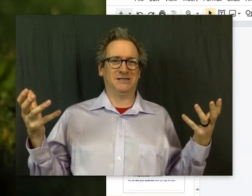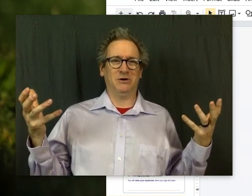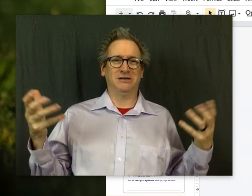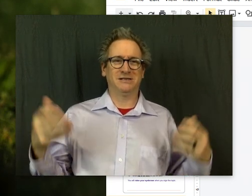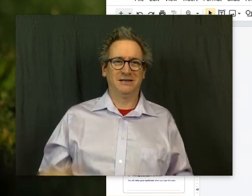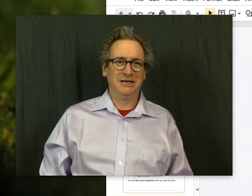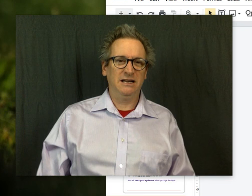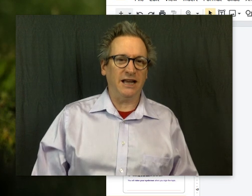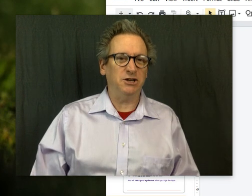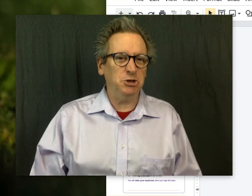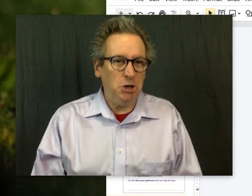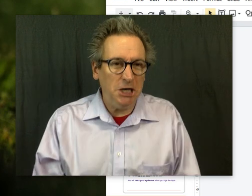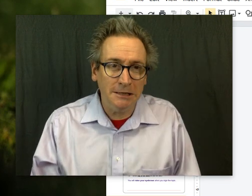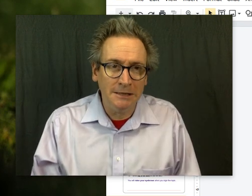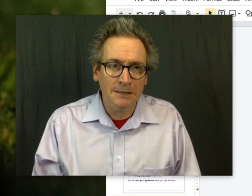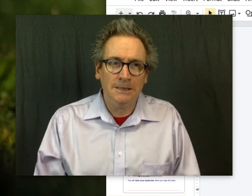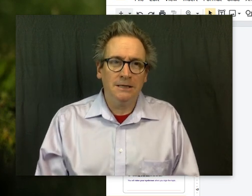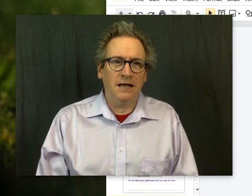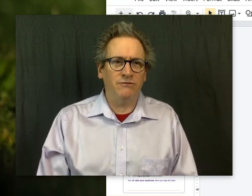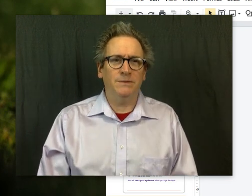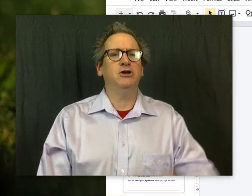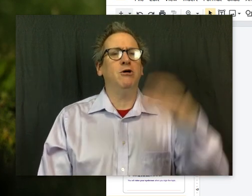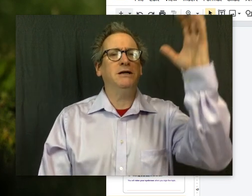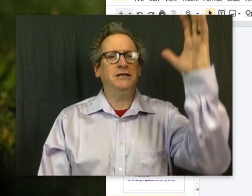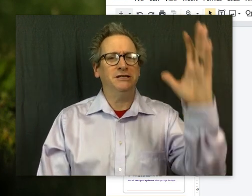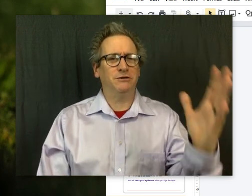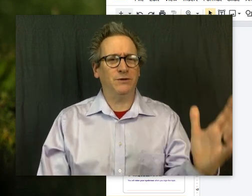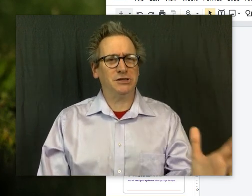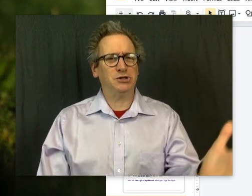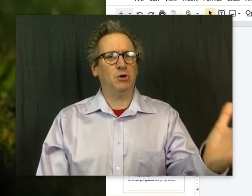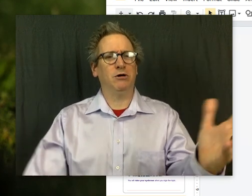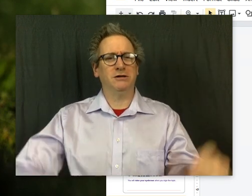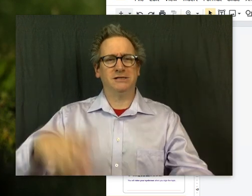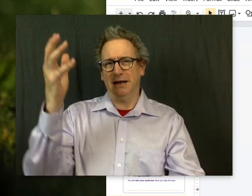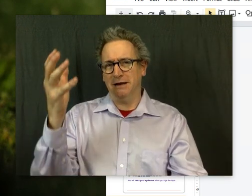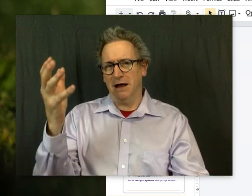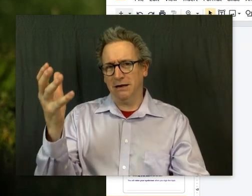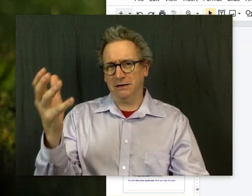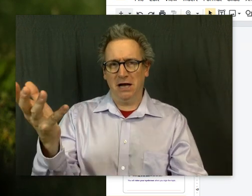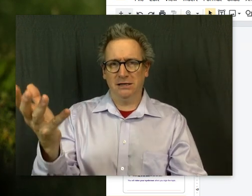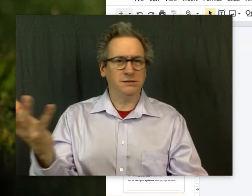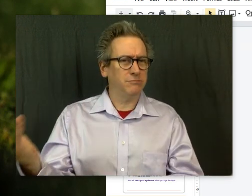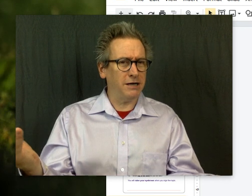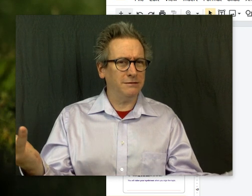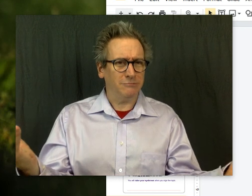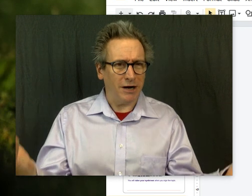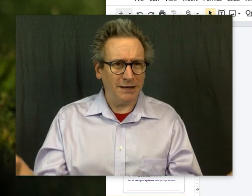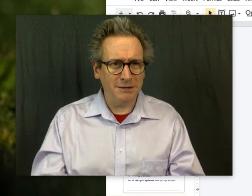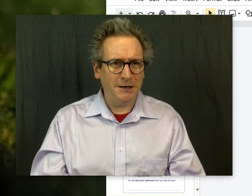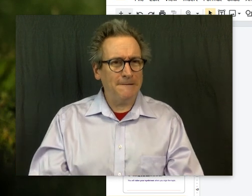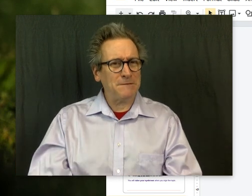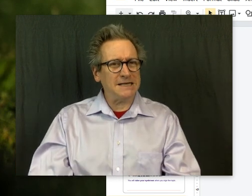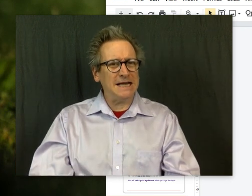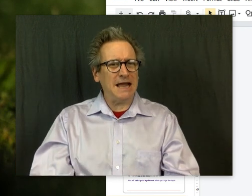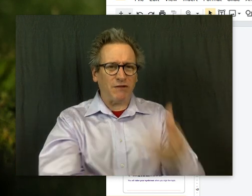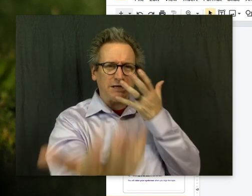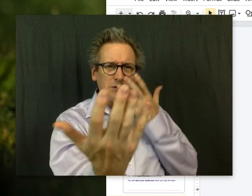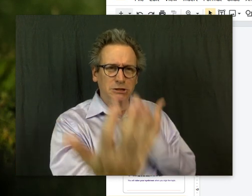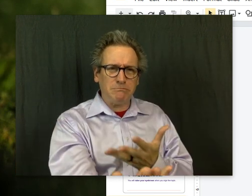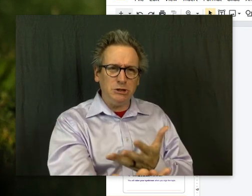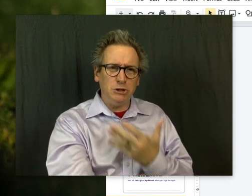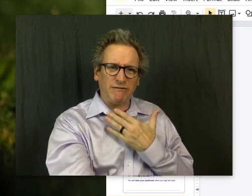has swords. They should. Life would be so much easier if we had swords and not guns, right? Because then you